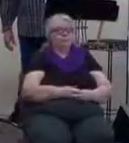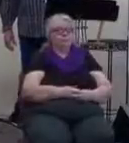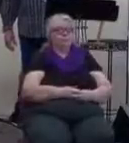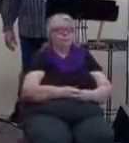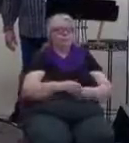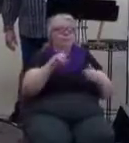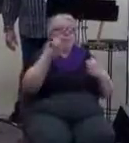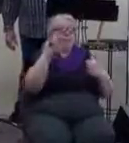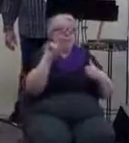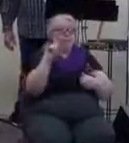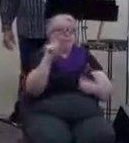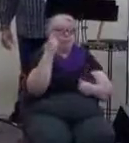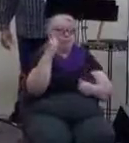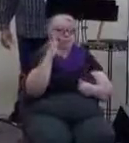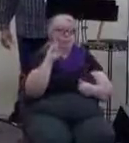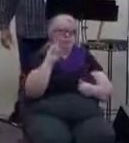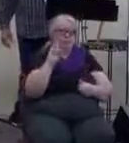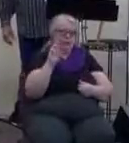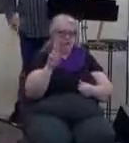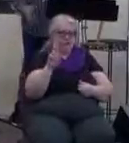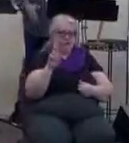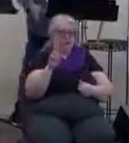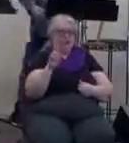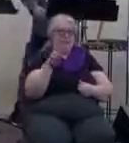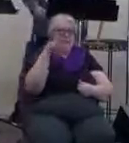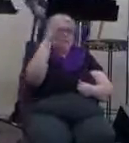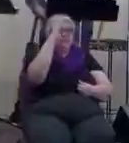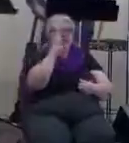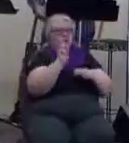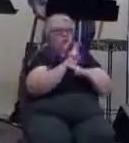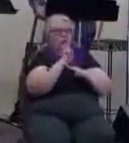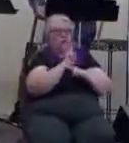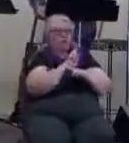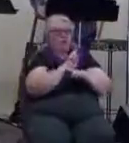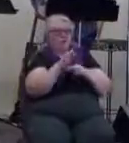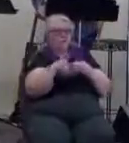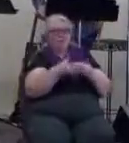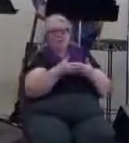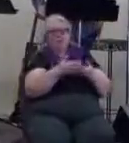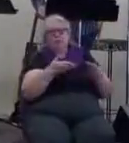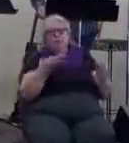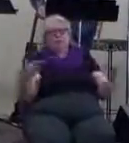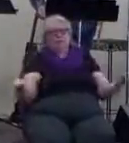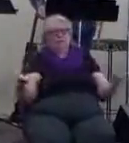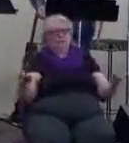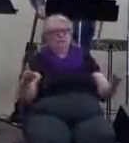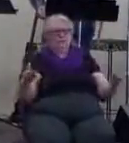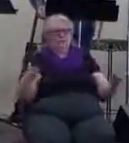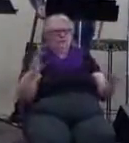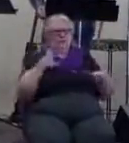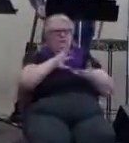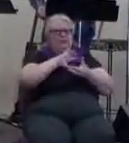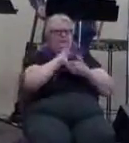1 Corinthians 1:27, God uses the simple things to confound the wise.